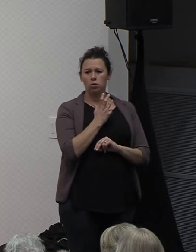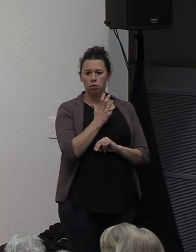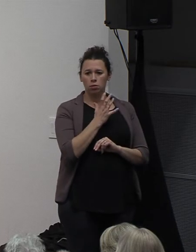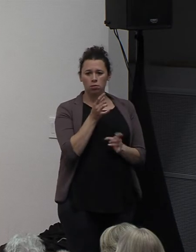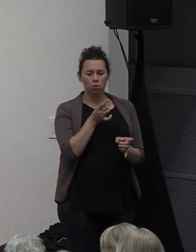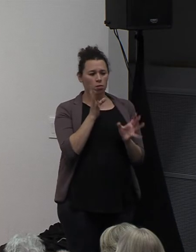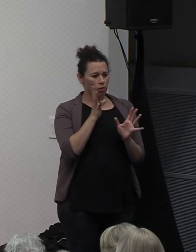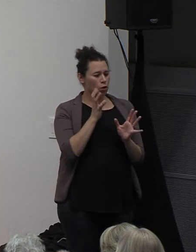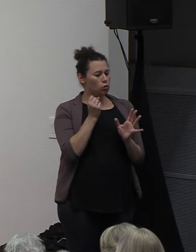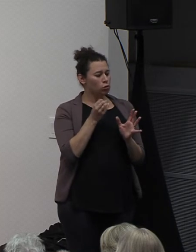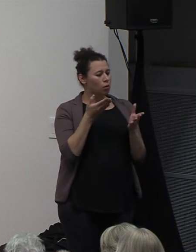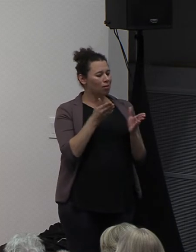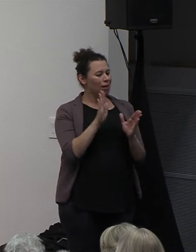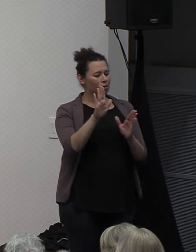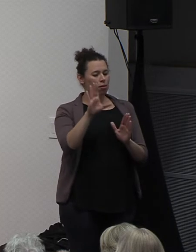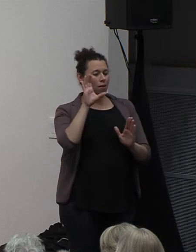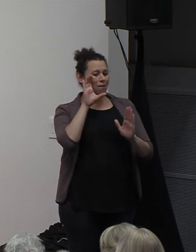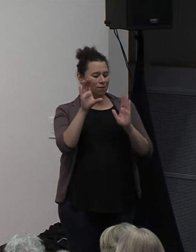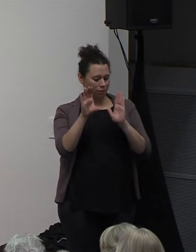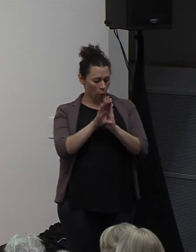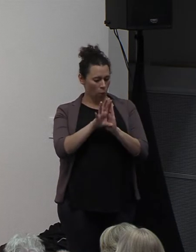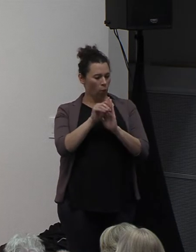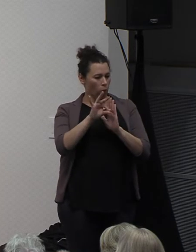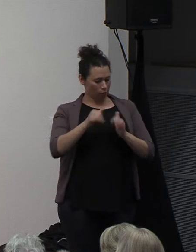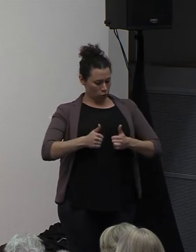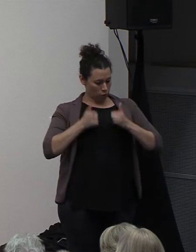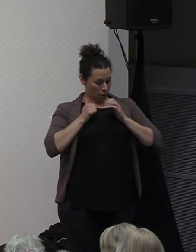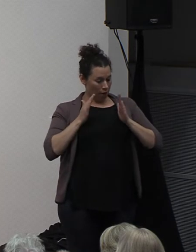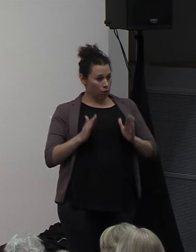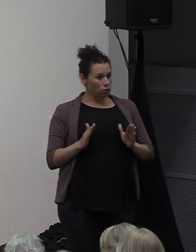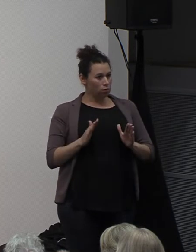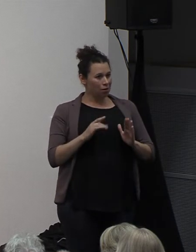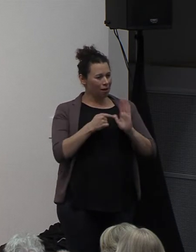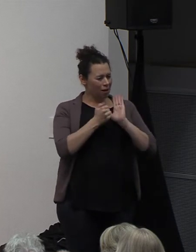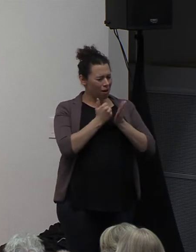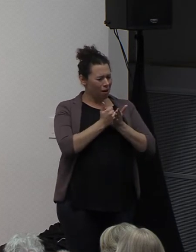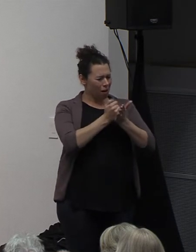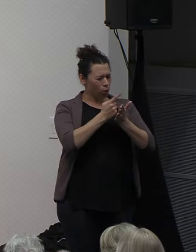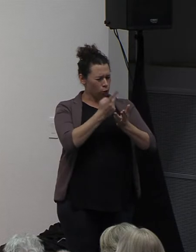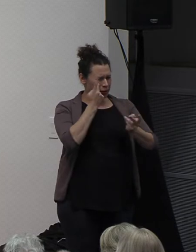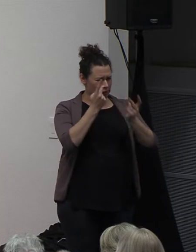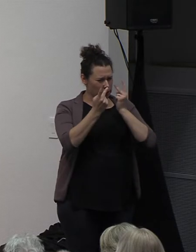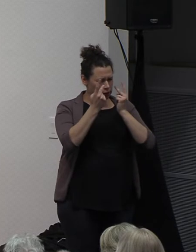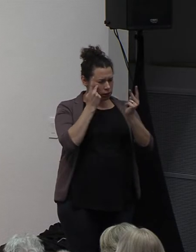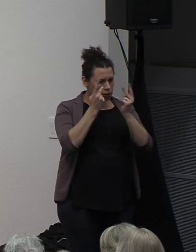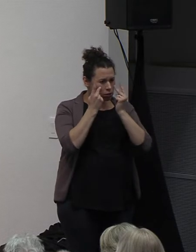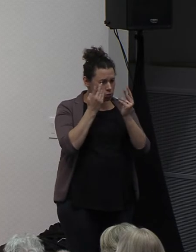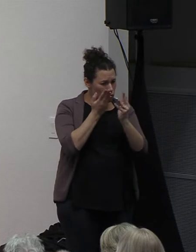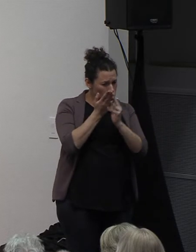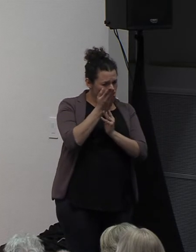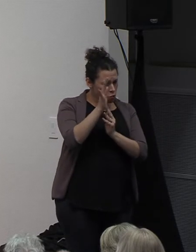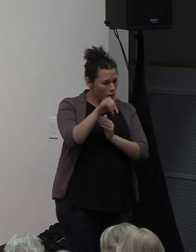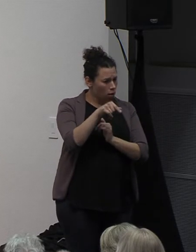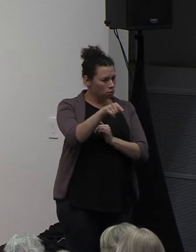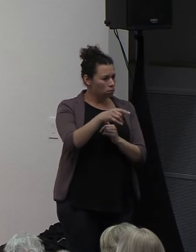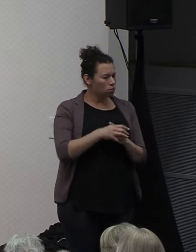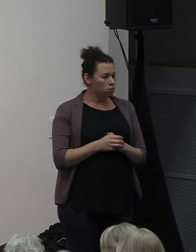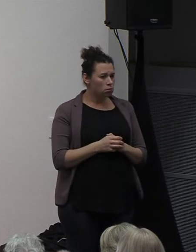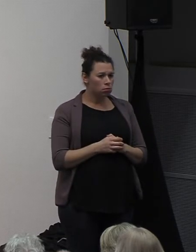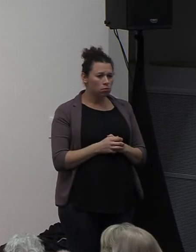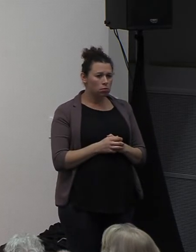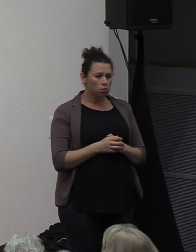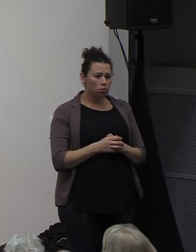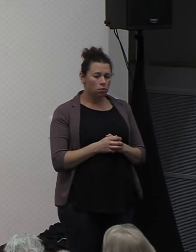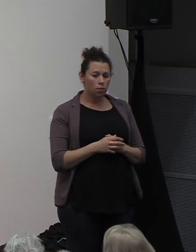humanity. Like the struggle for human rights, this exhibition is part of a larger archive that continues to